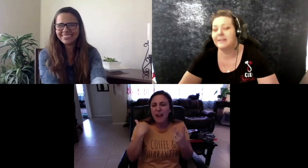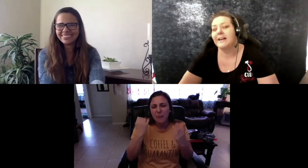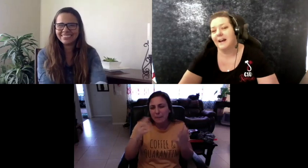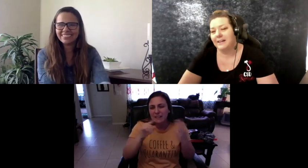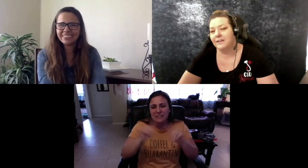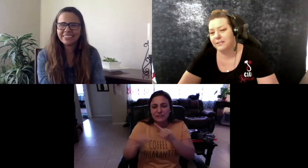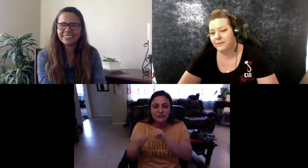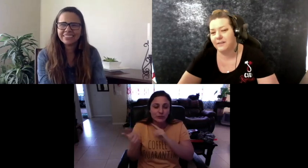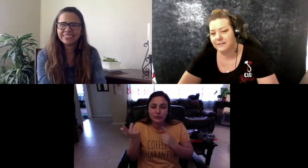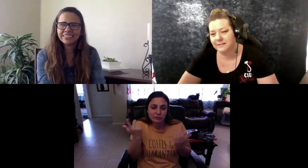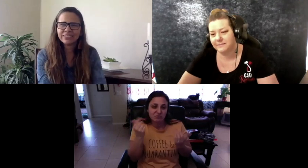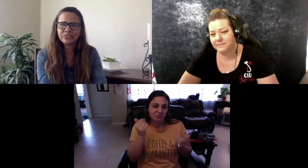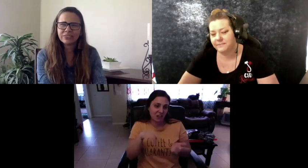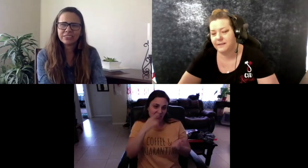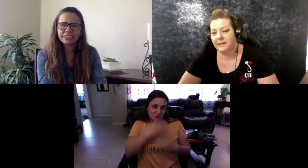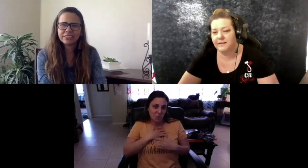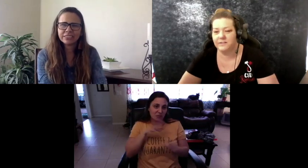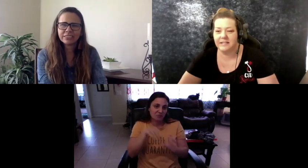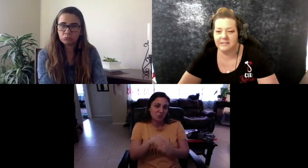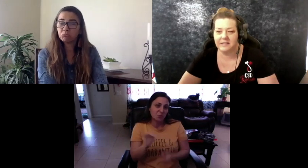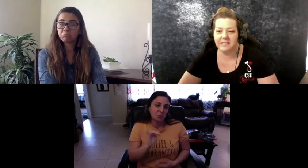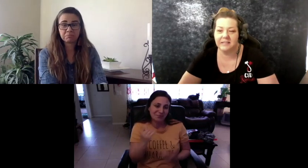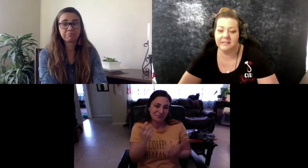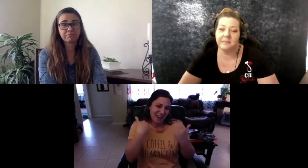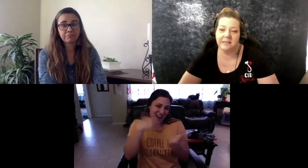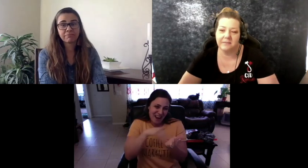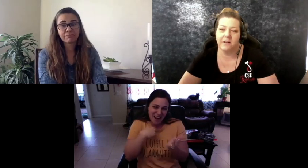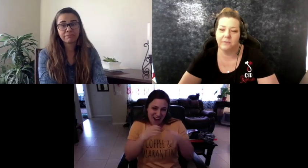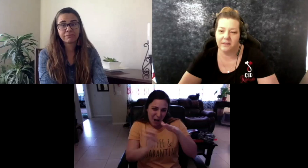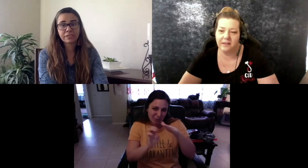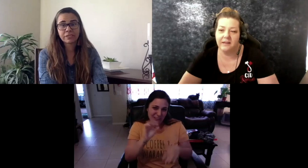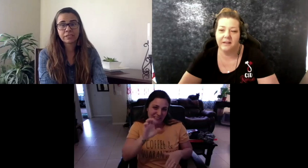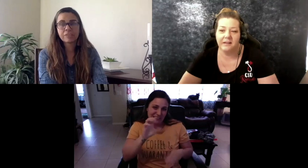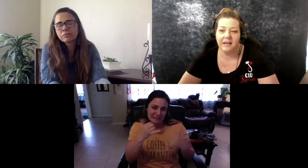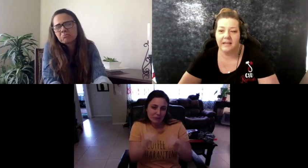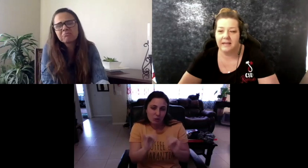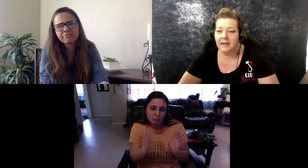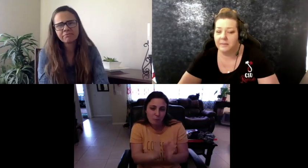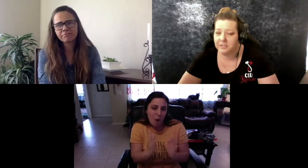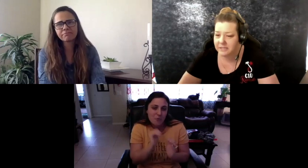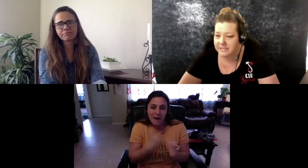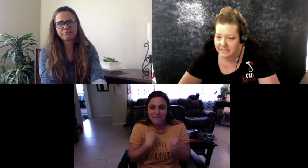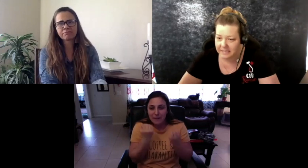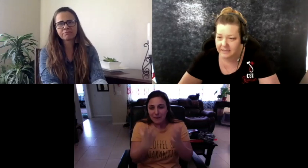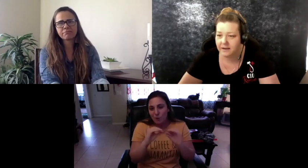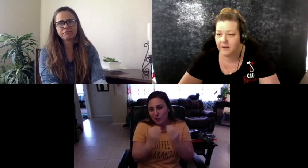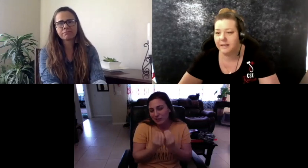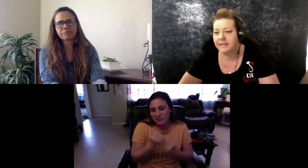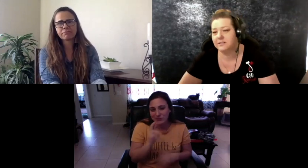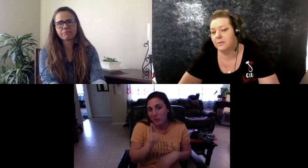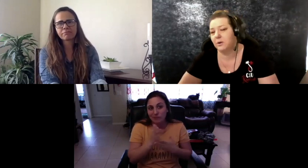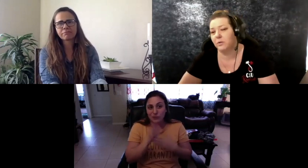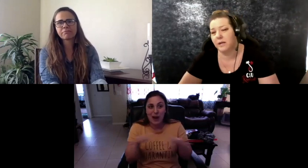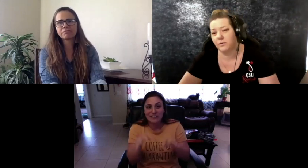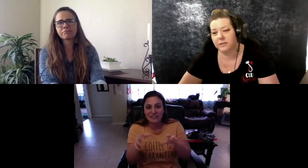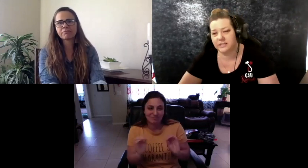but there are different events and a lot of different activities that kids can be involved with. And again, elementary and ECE are my kids. There's not